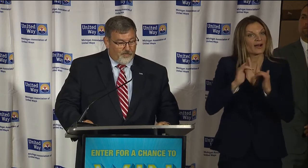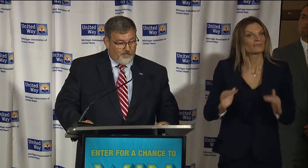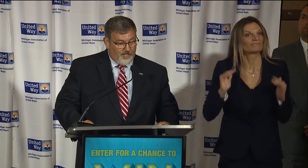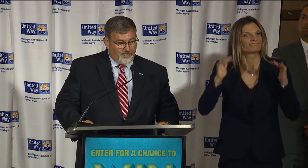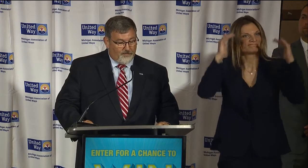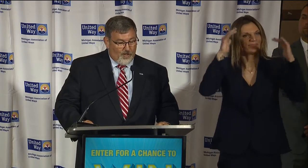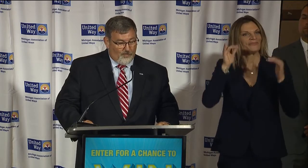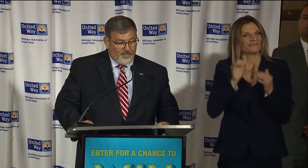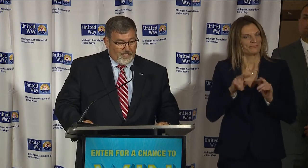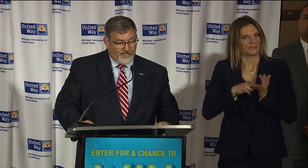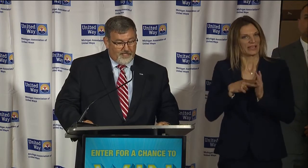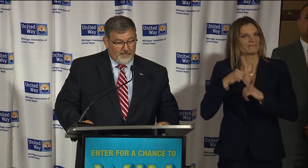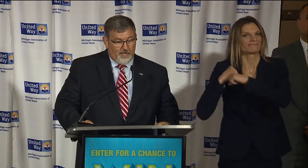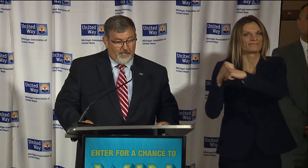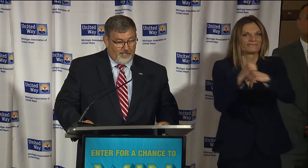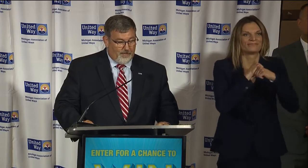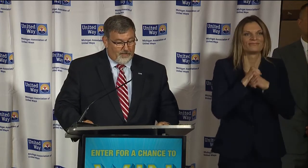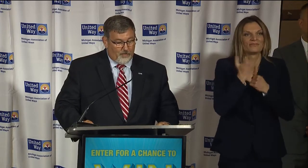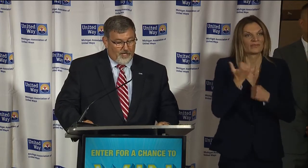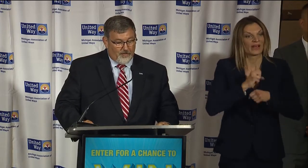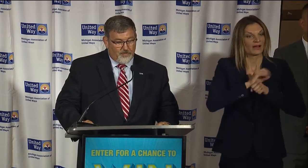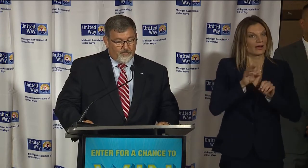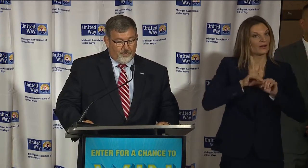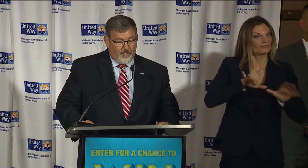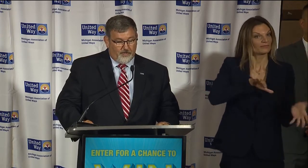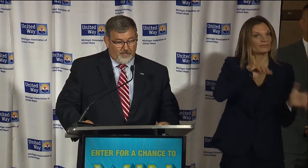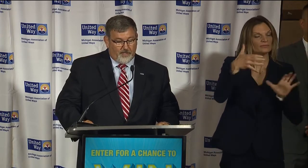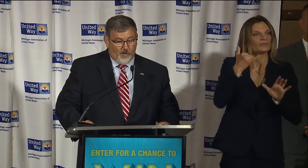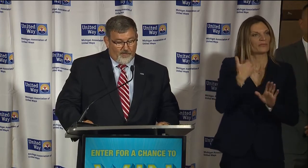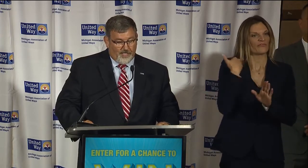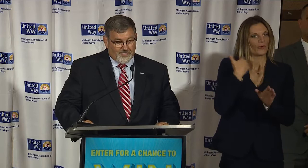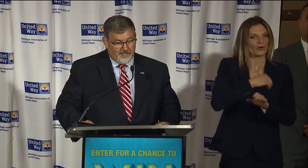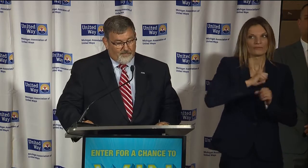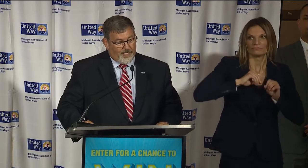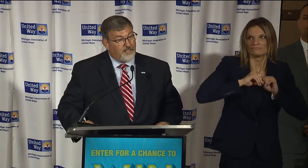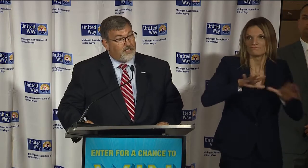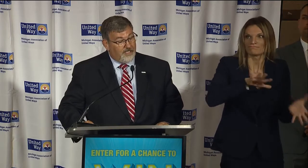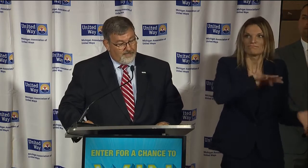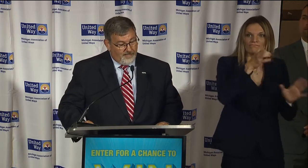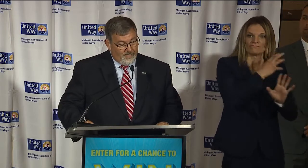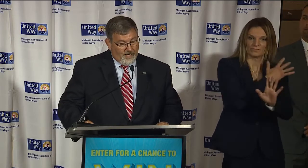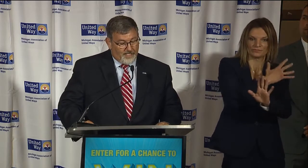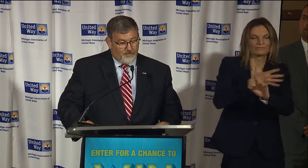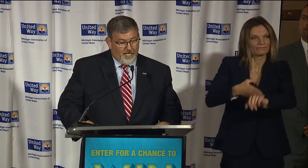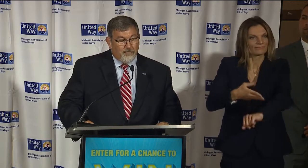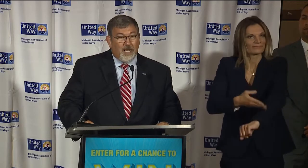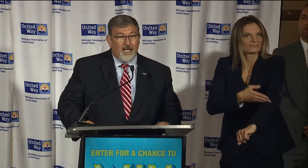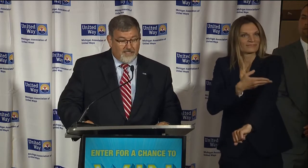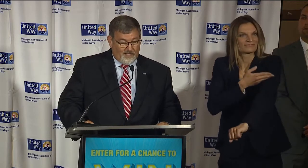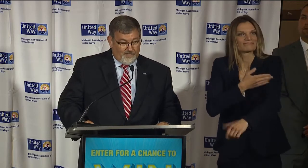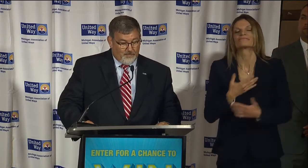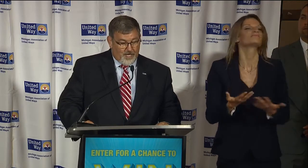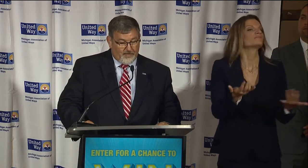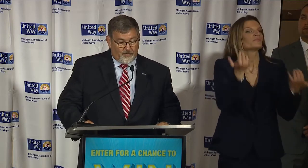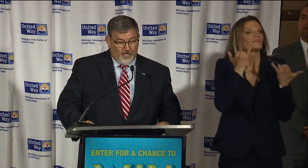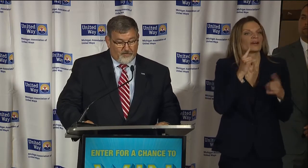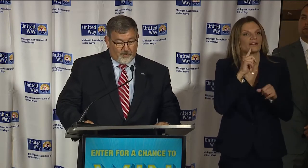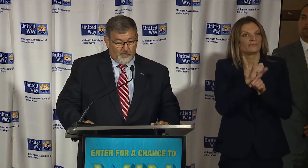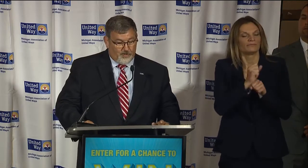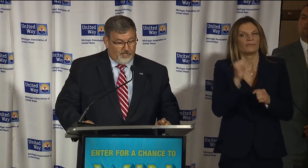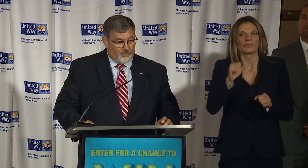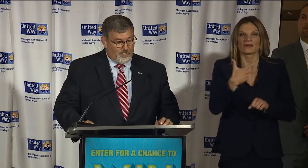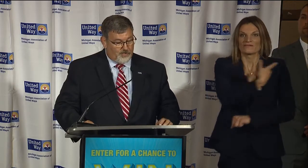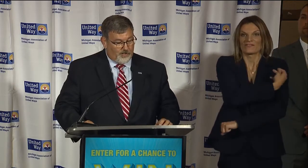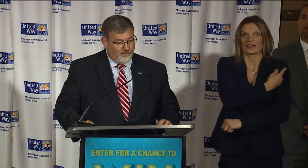into a new phase of COVID-19 pandemic, we are thrilled that the COVID-19 vaccine has made positive impact throughout